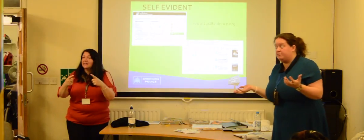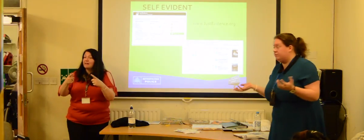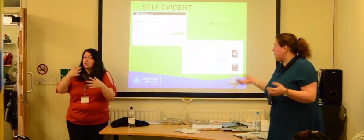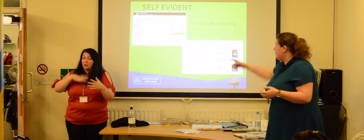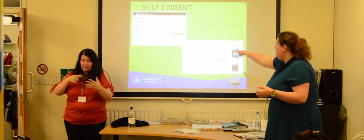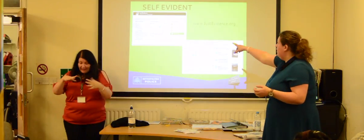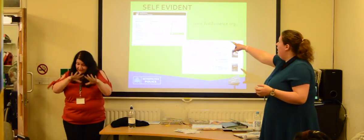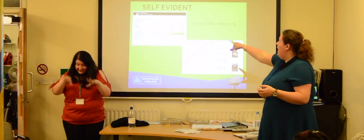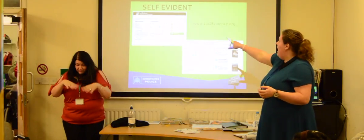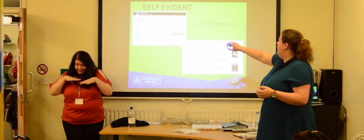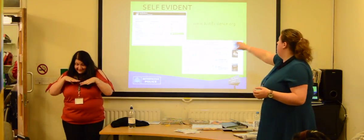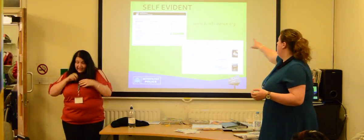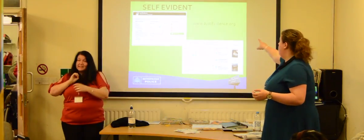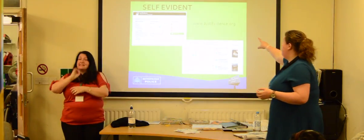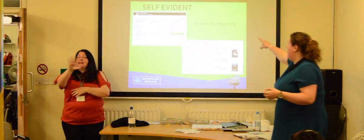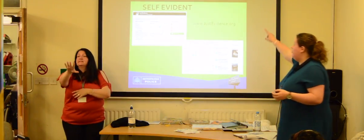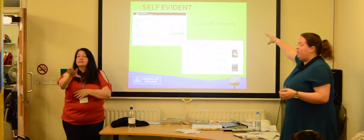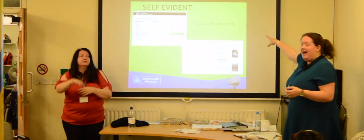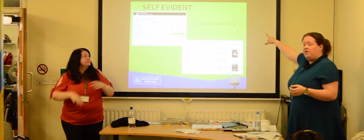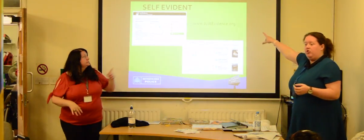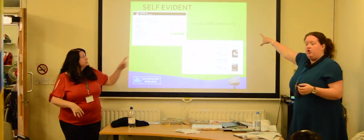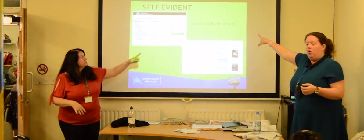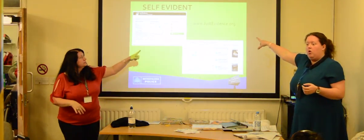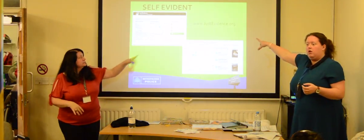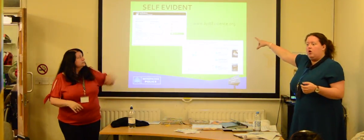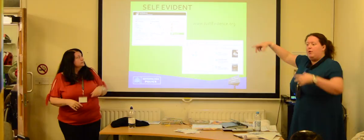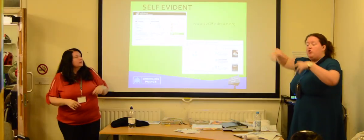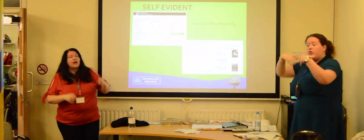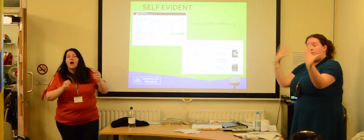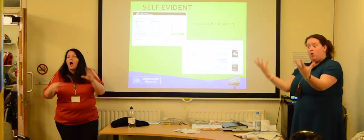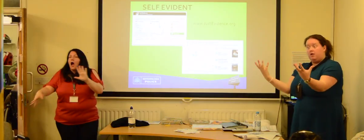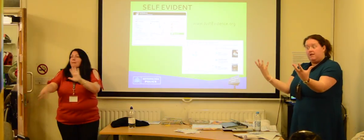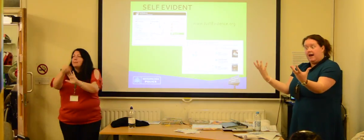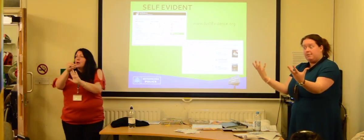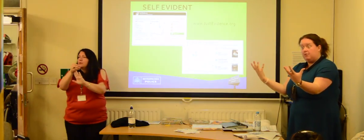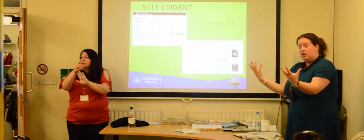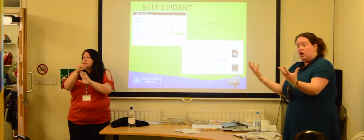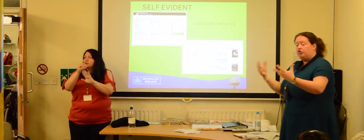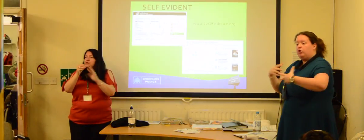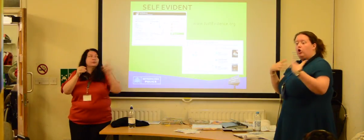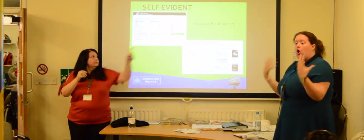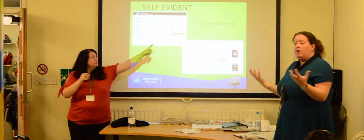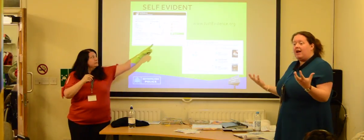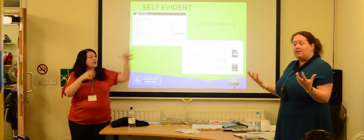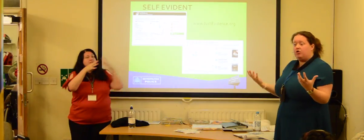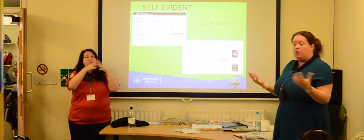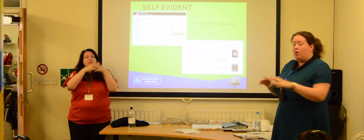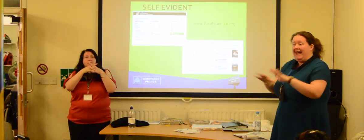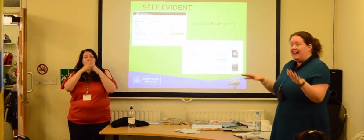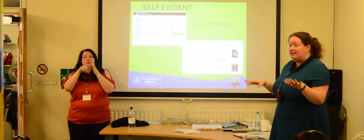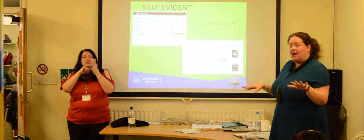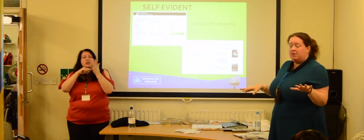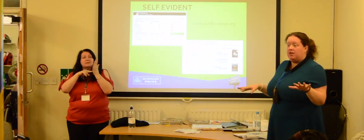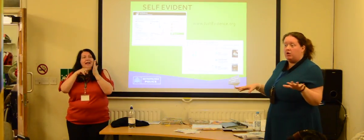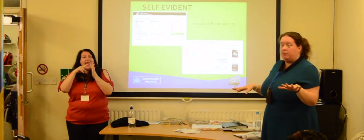to. And it goes on the website justevidence.org. Upload the report onto there. So you can always access your report